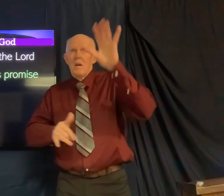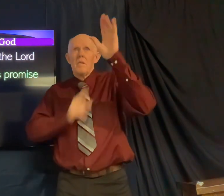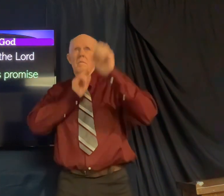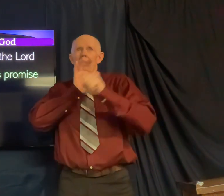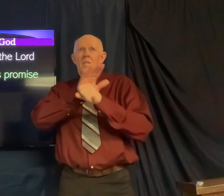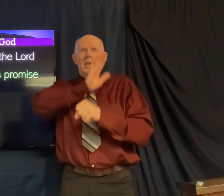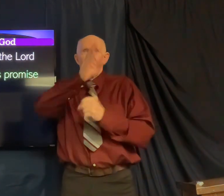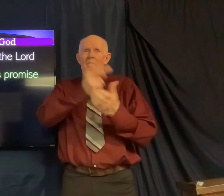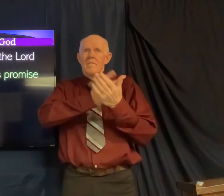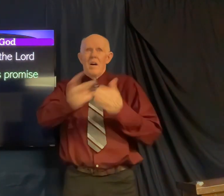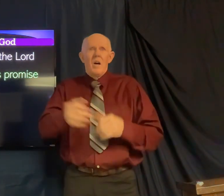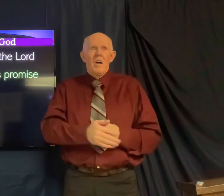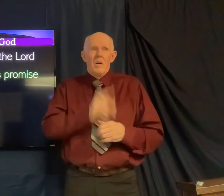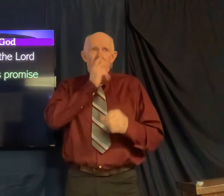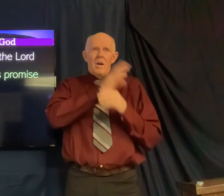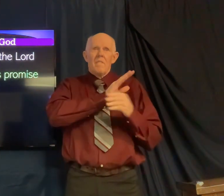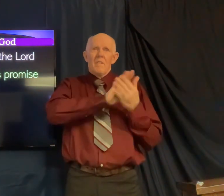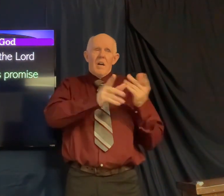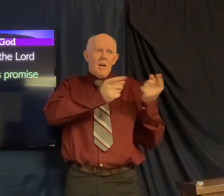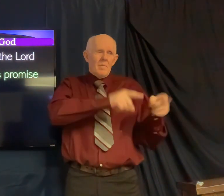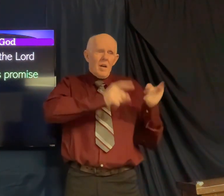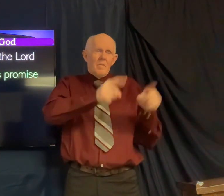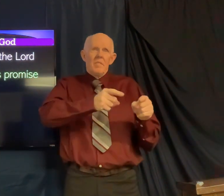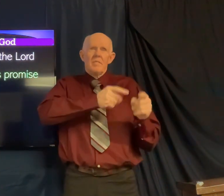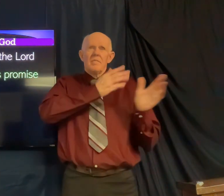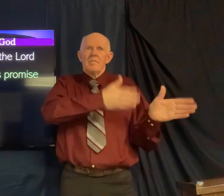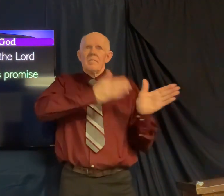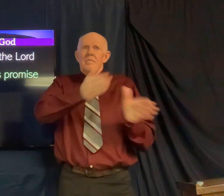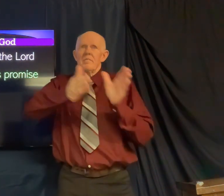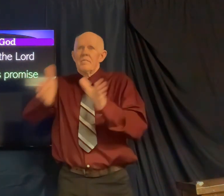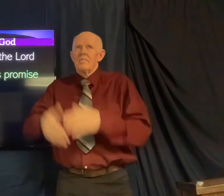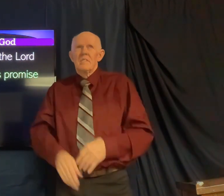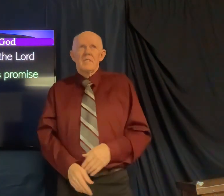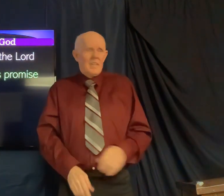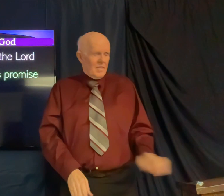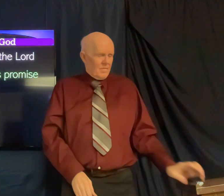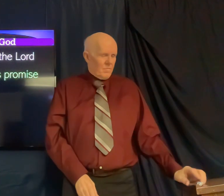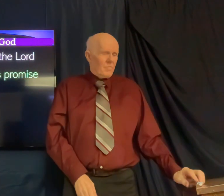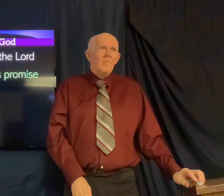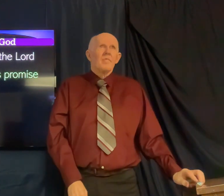the future. His promises are never failing. Things happen.